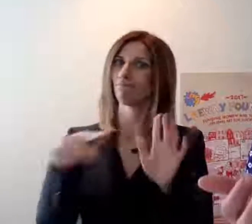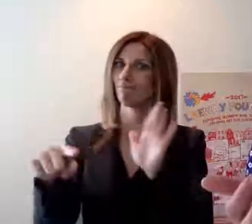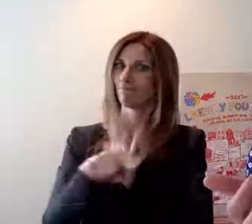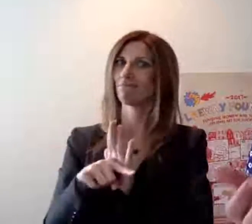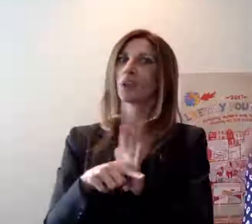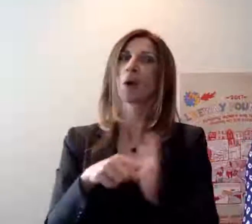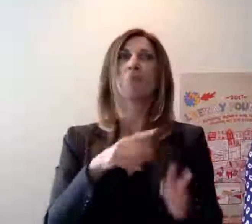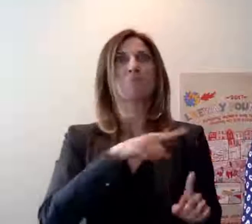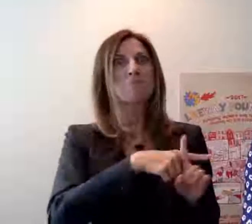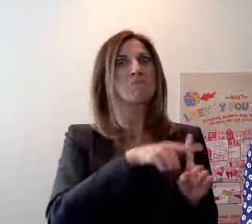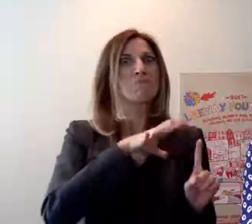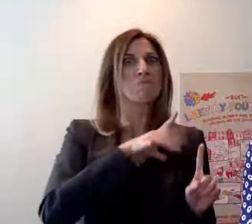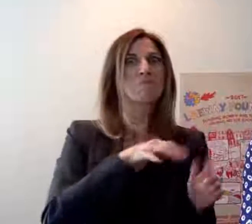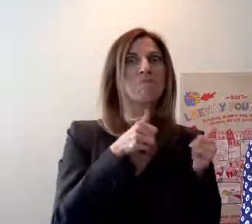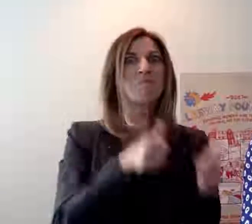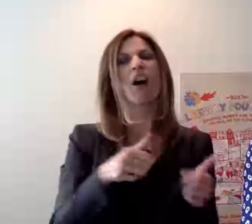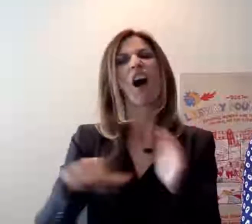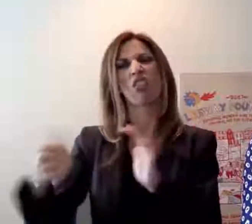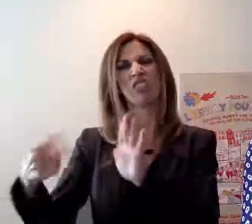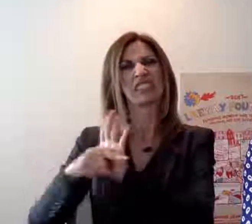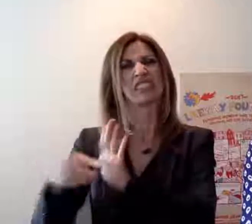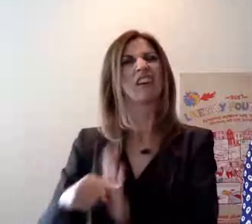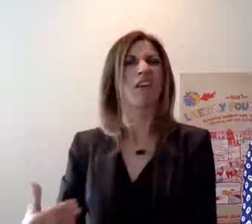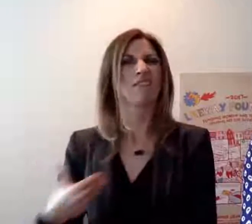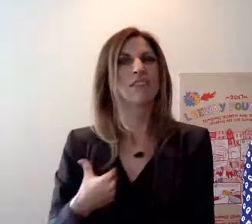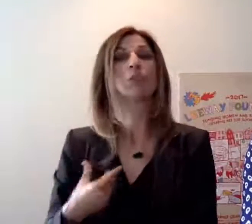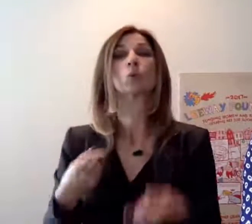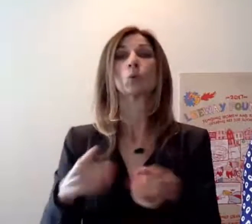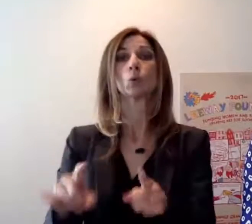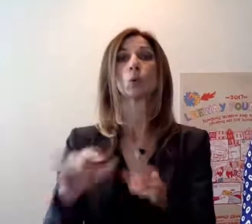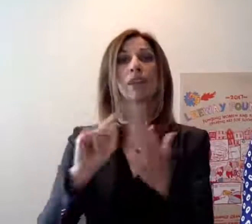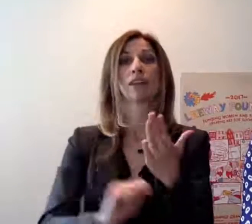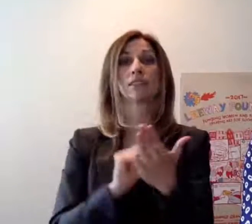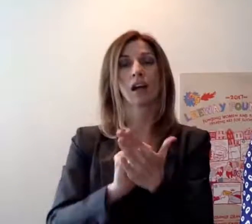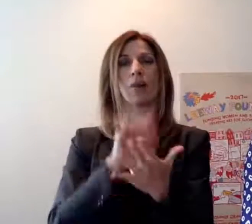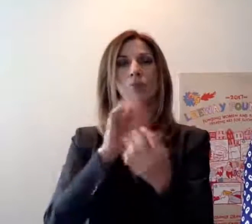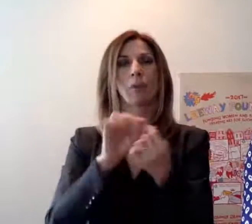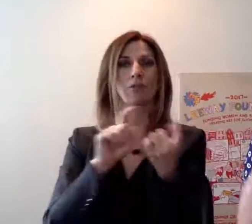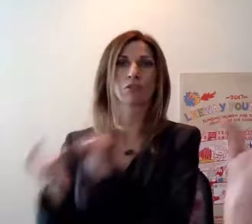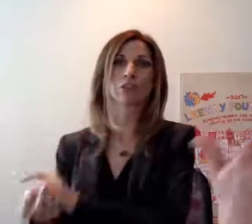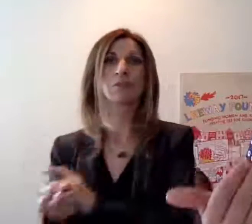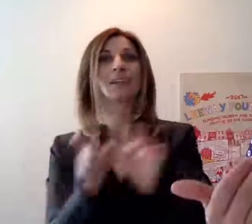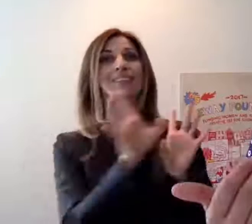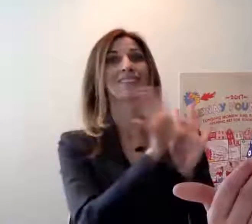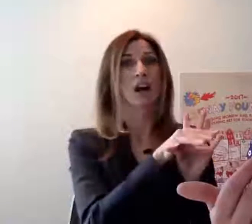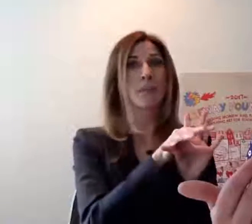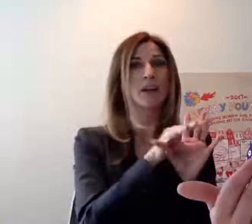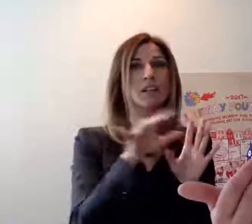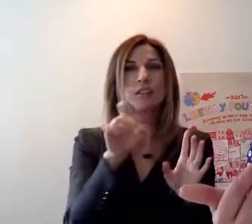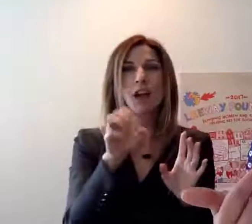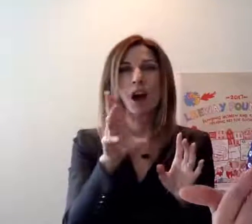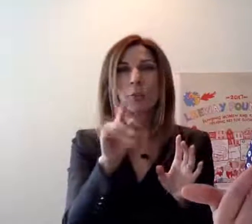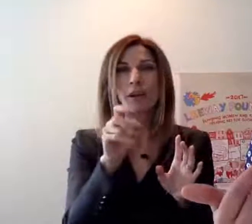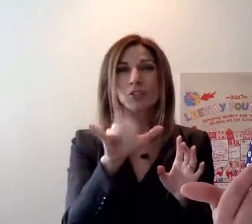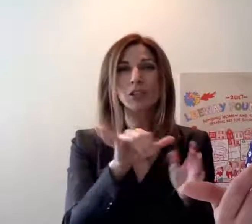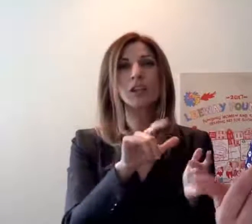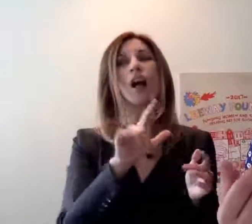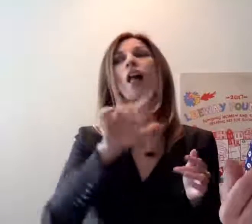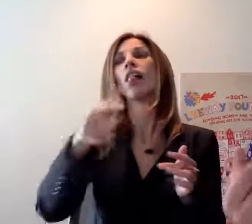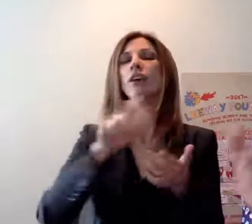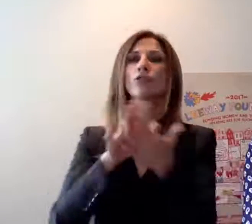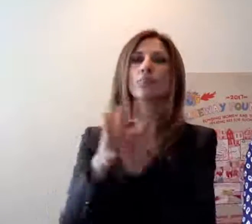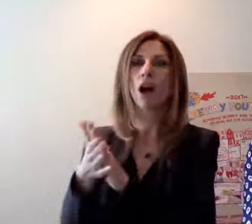things that were difficult. But then talking about during that time how I transformed actually from documentary to doing fiction work